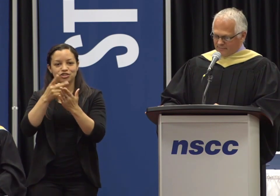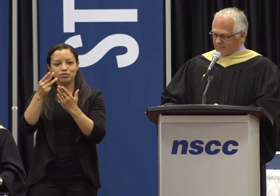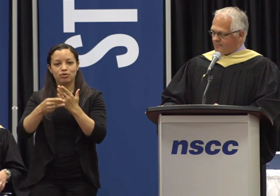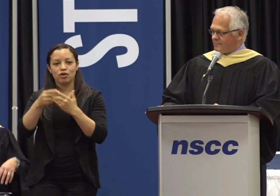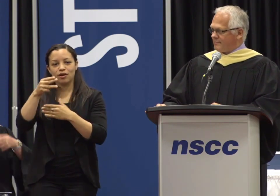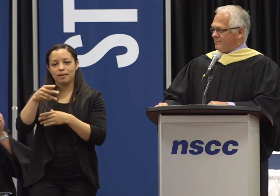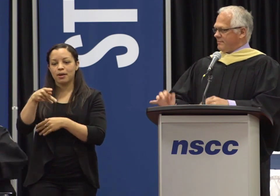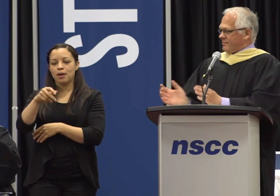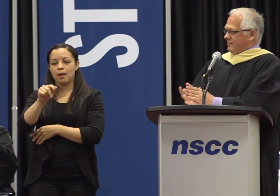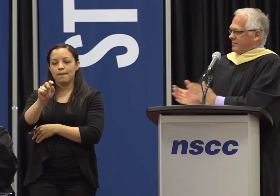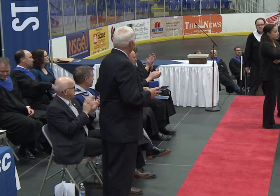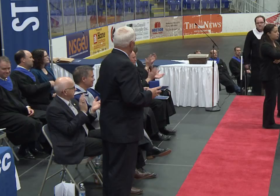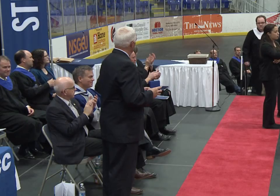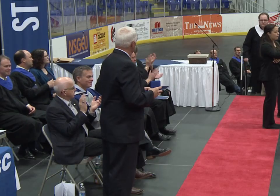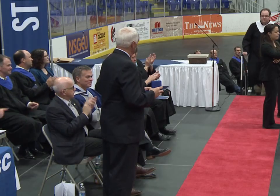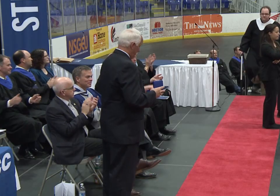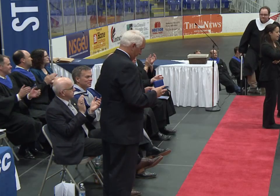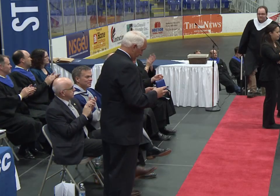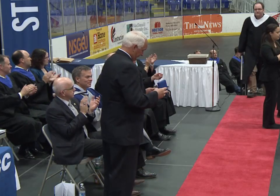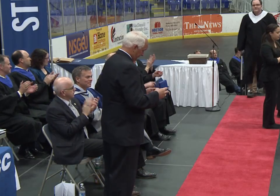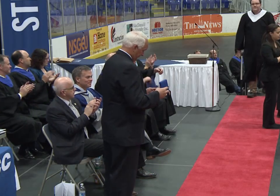Bate.